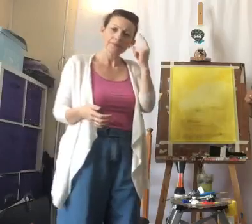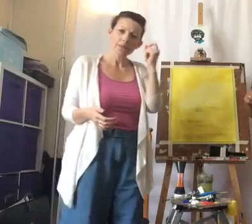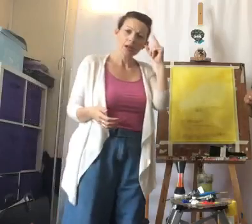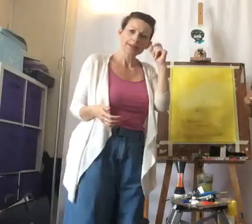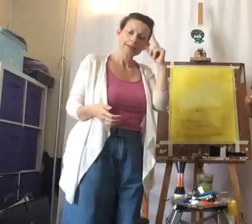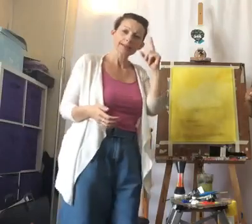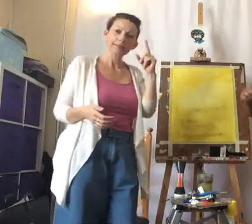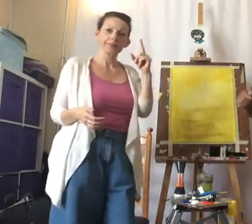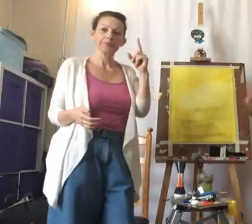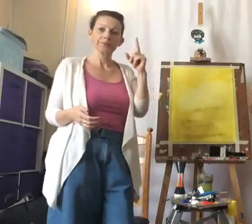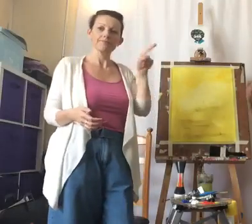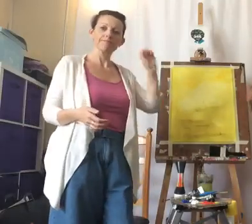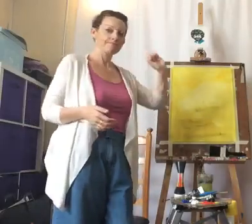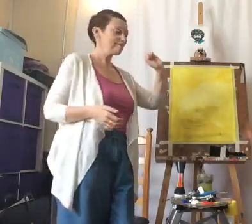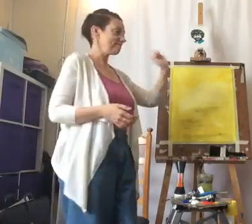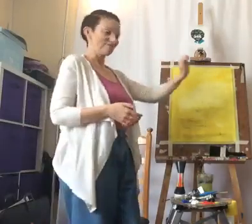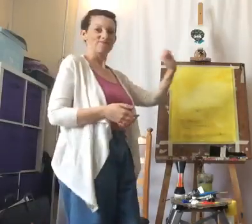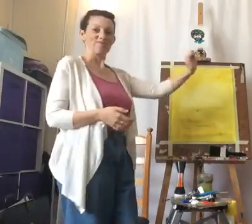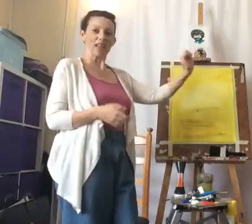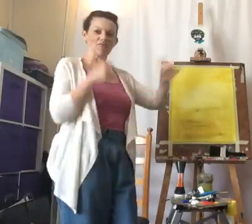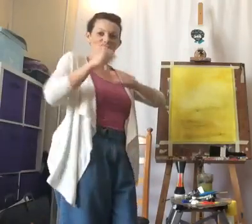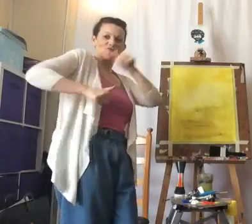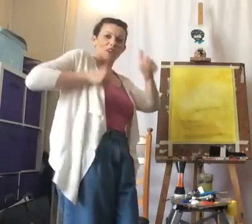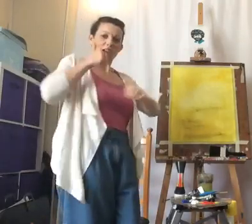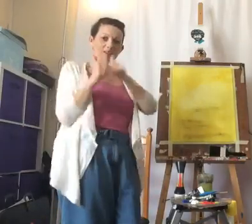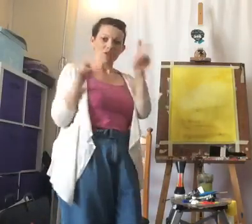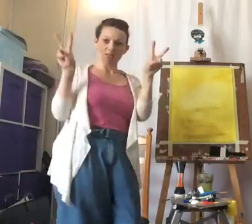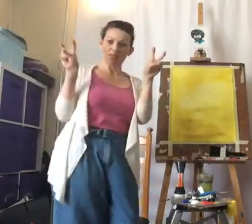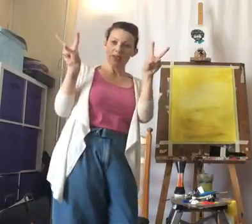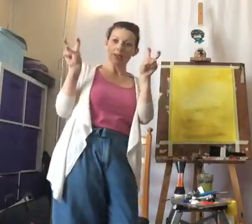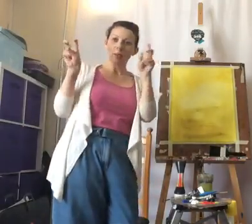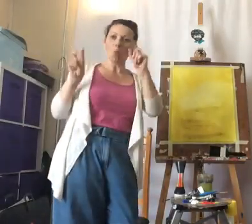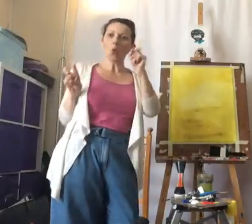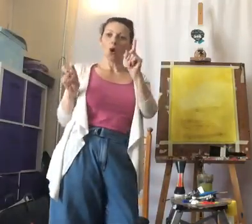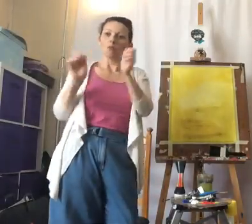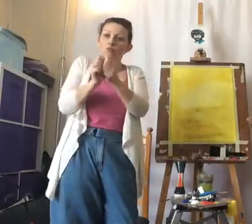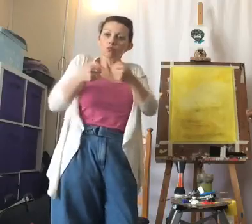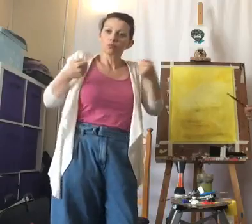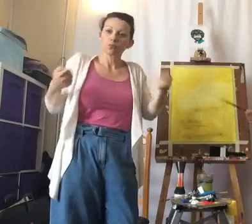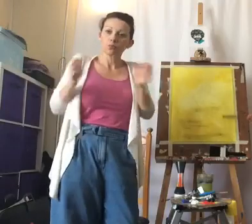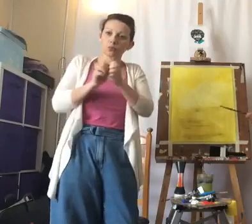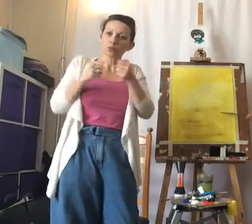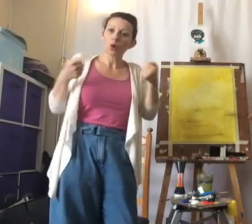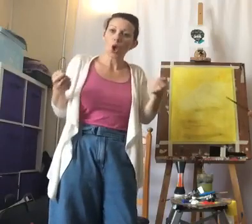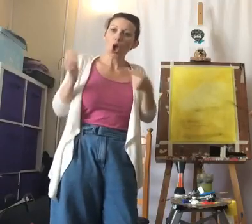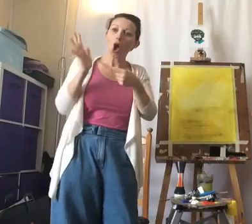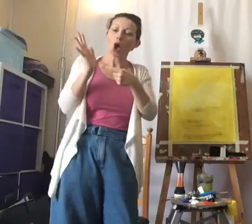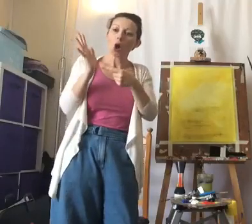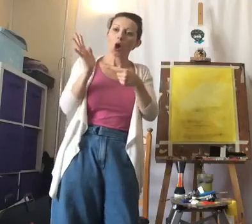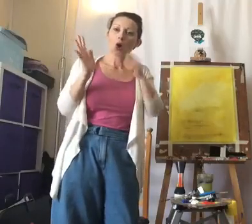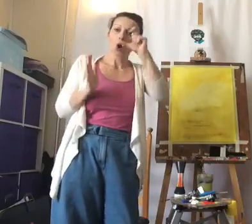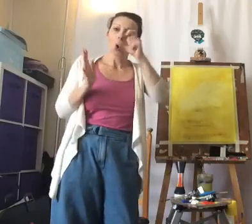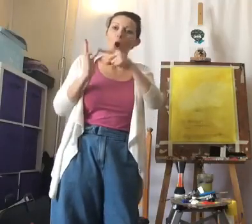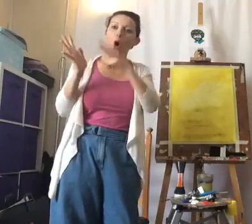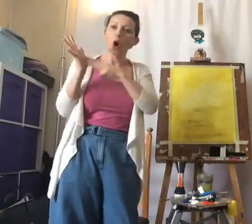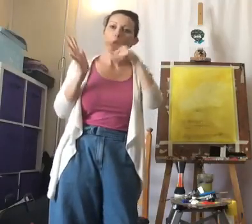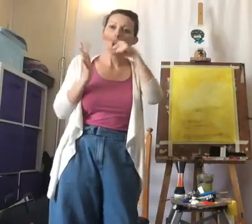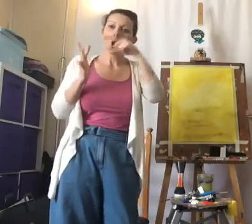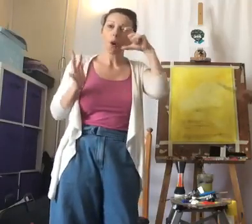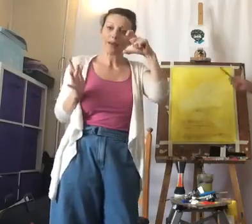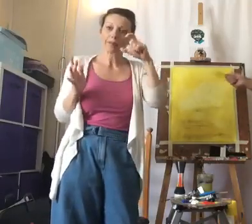something I really love anyway, and that's comics, and I'm going to do Spiderman. And